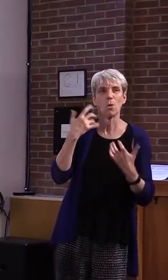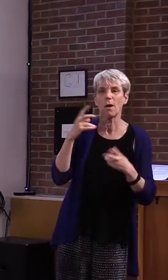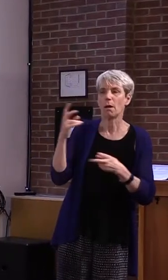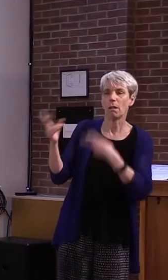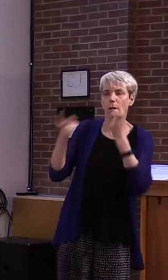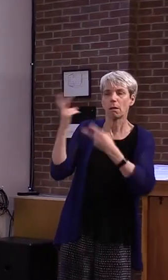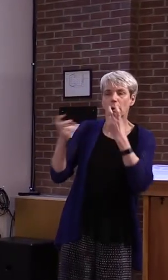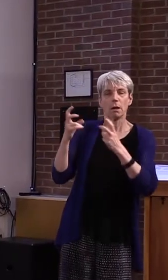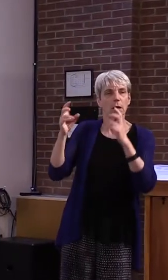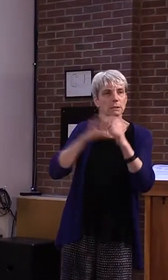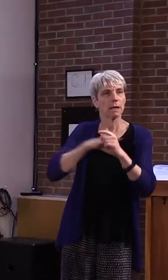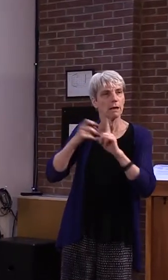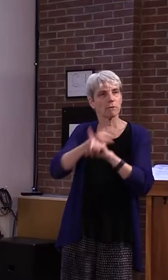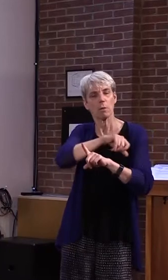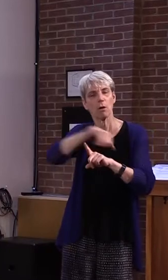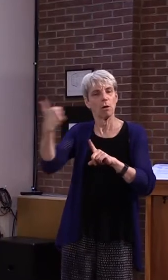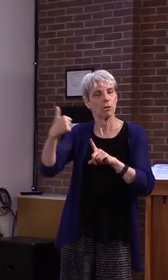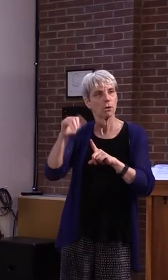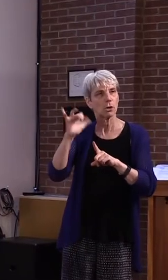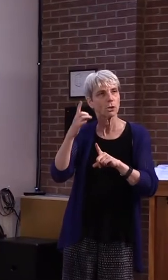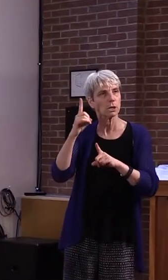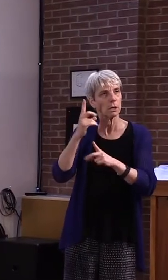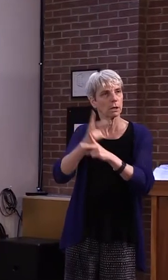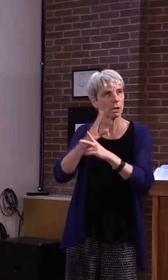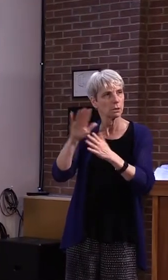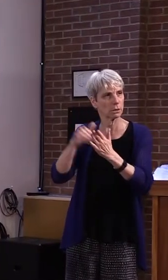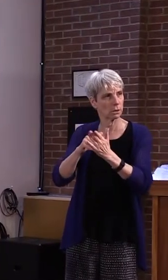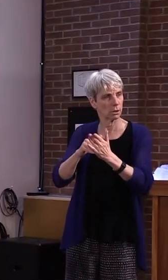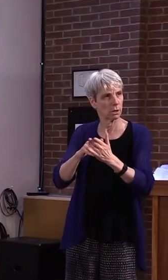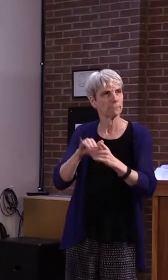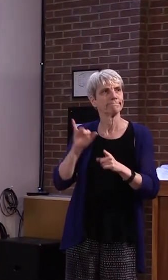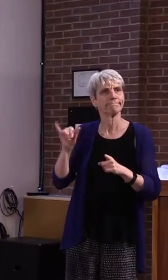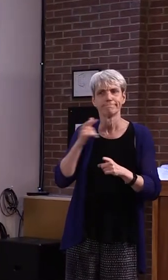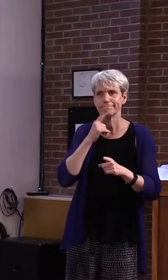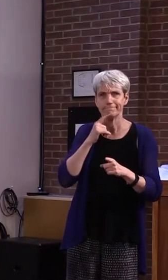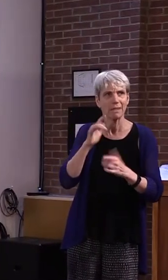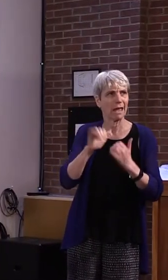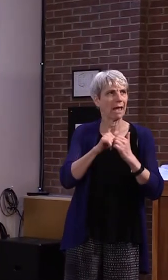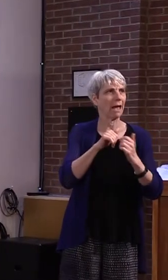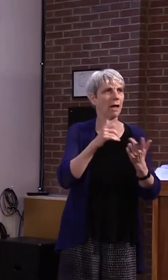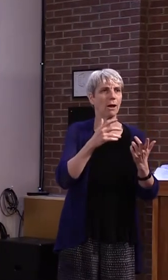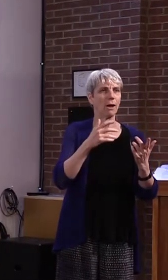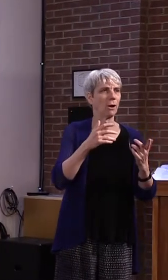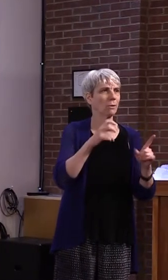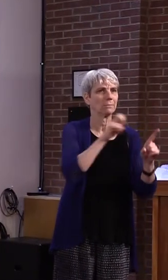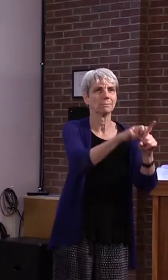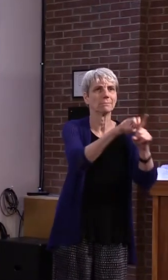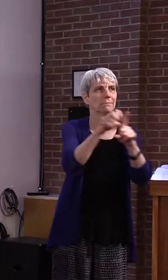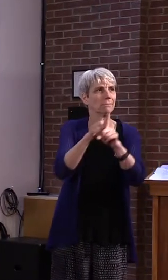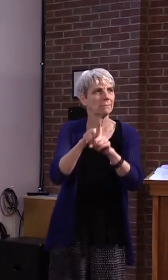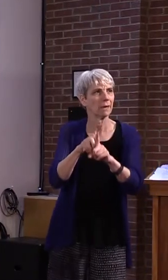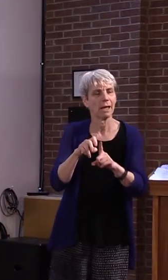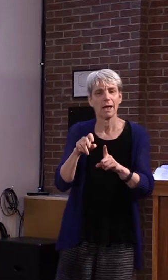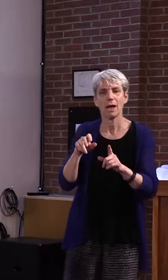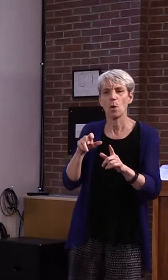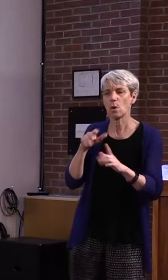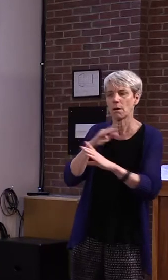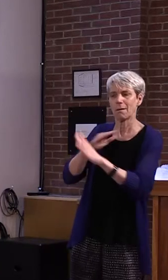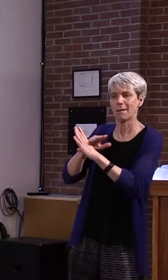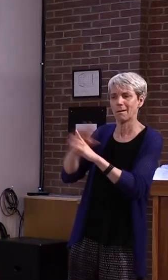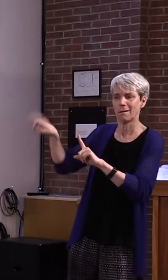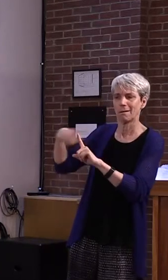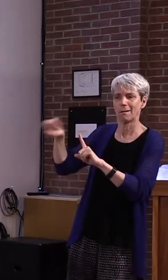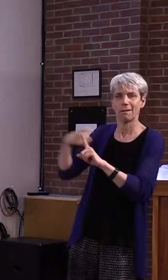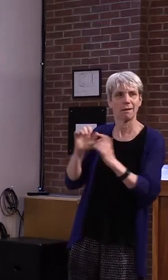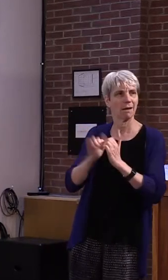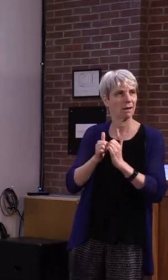What are you trying to do, or what are these hubs trying to do in order to make sure that that doesn't happen? Well, there is several